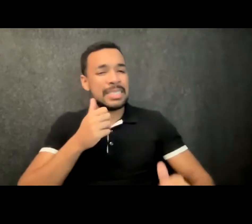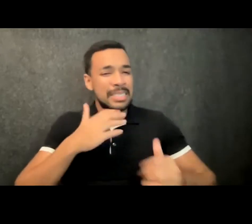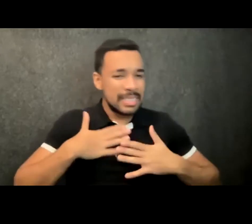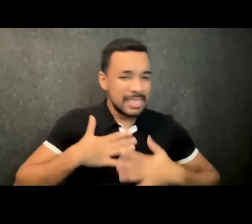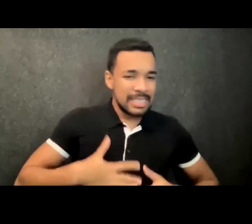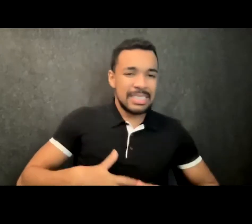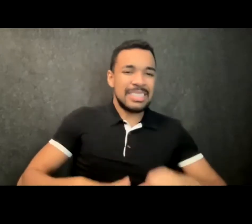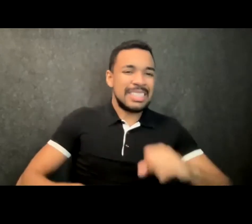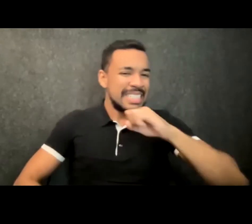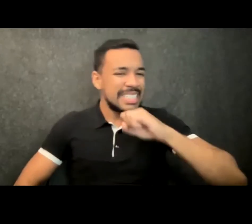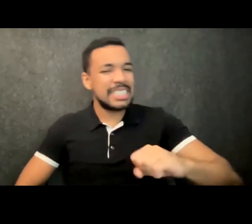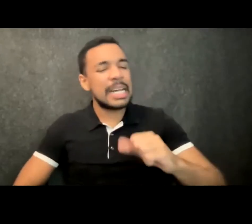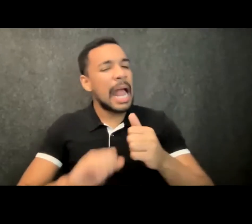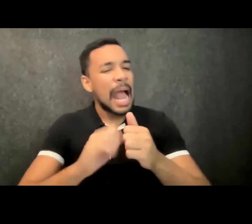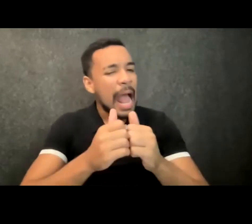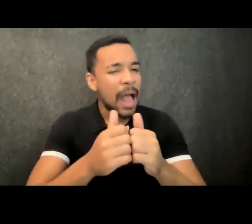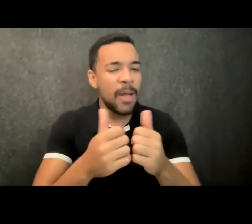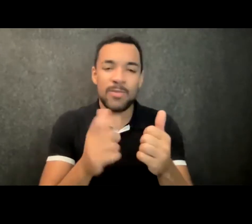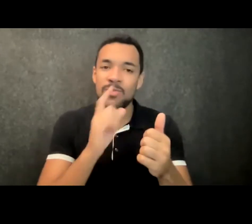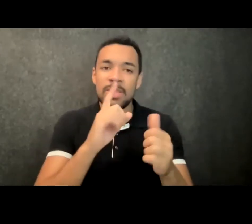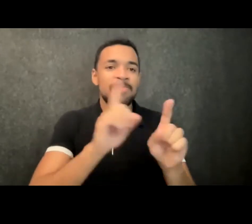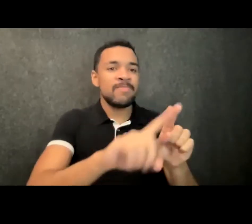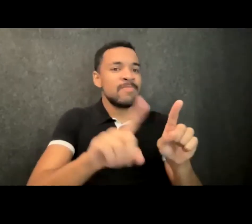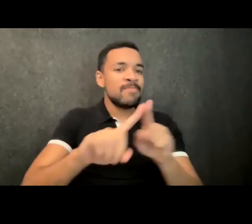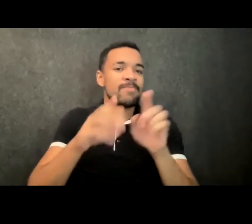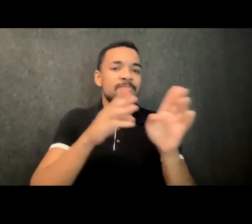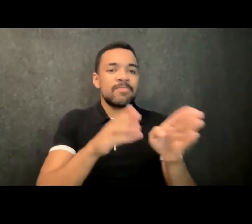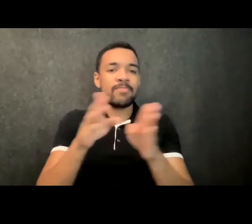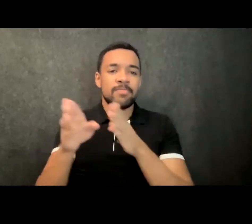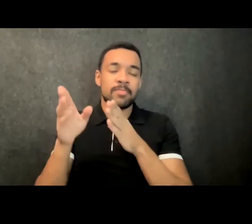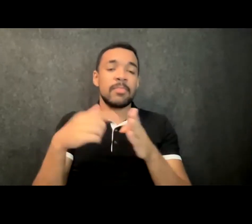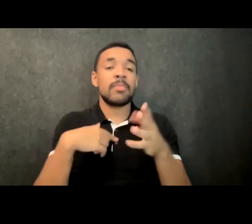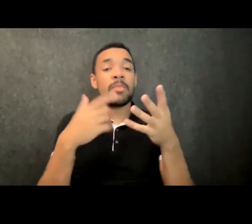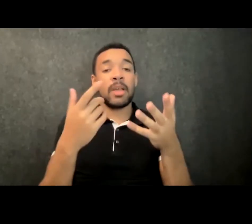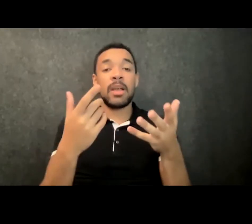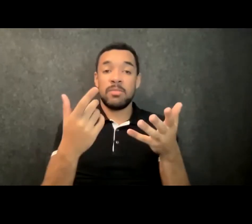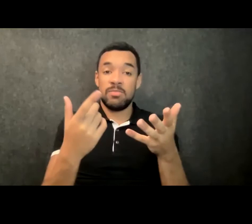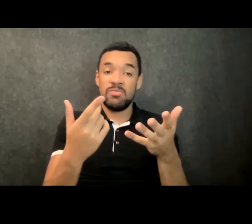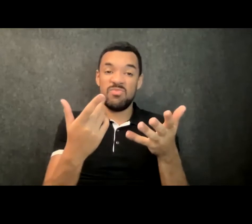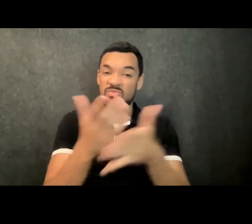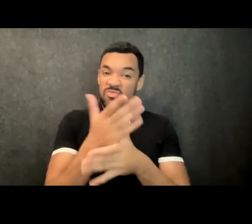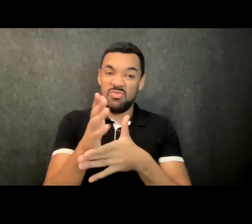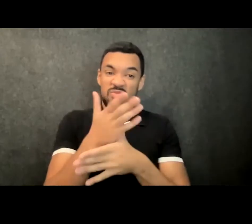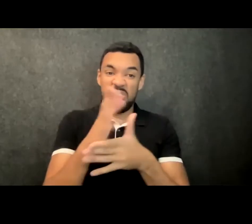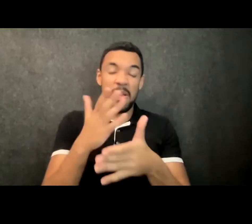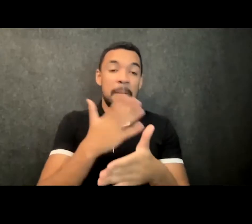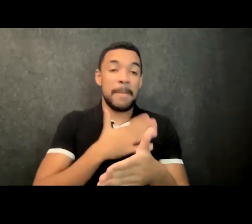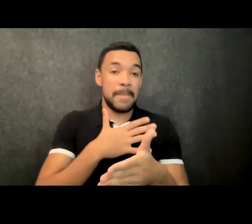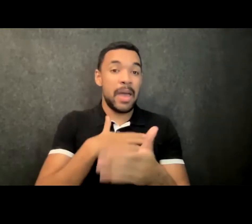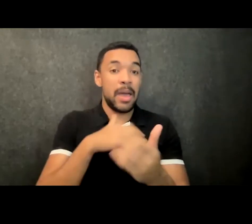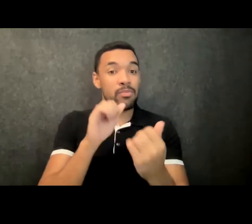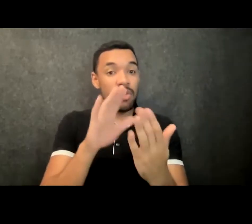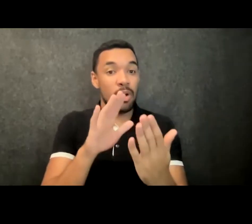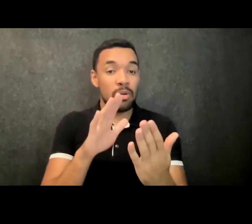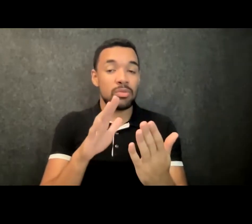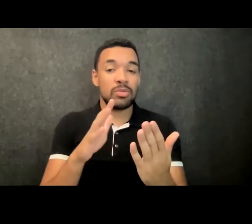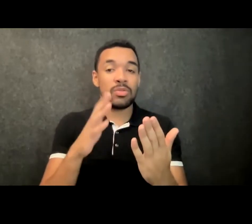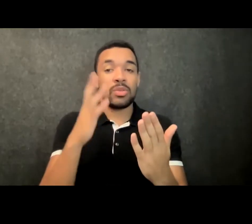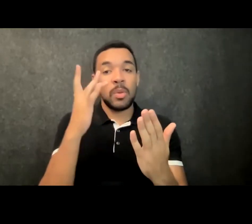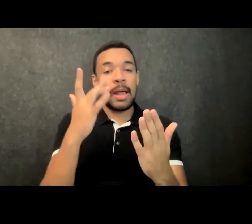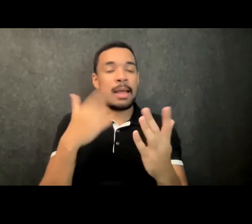And I wanted to share kind of my approach with you, in part because I can't share it with my